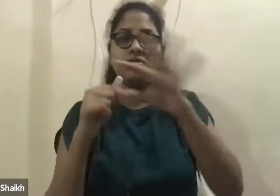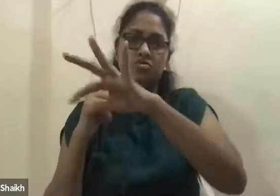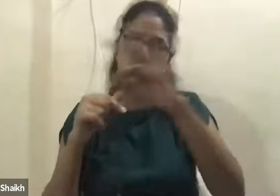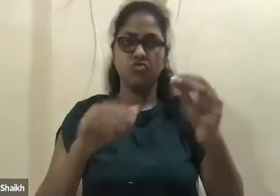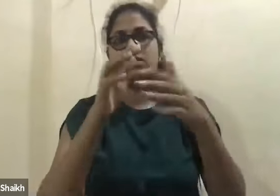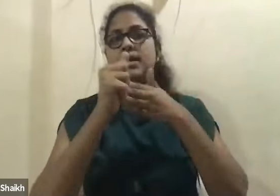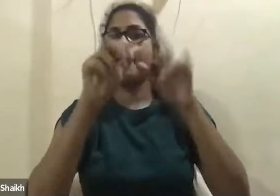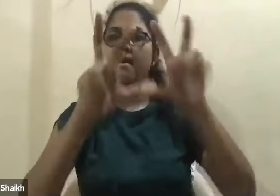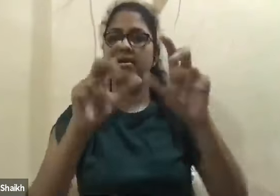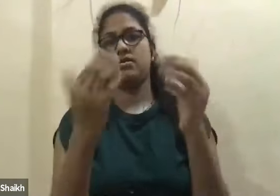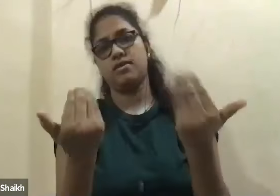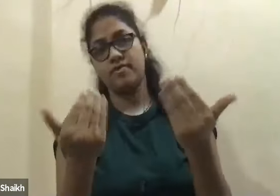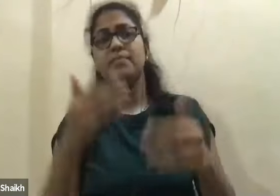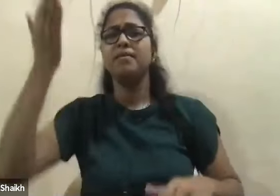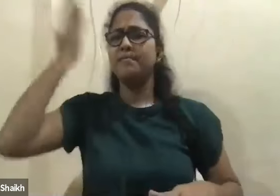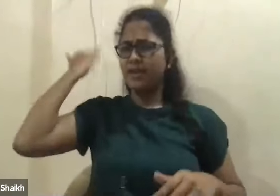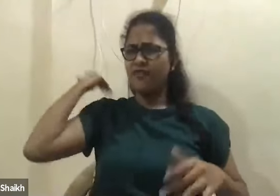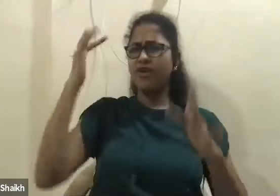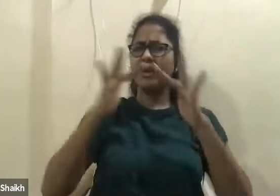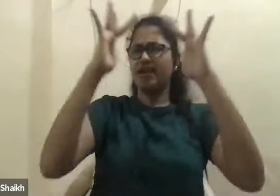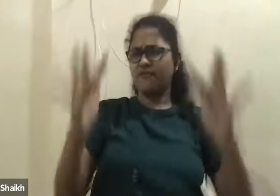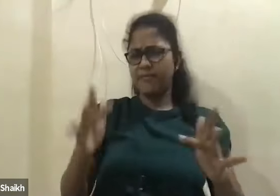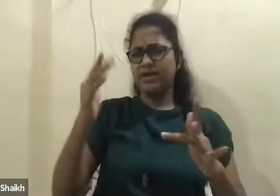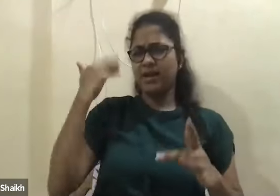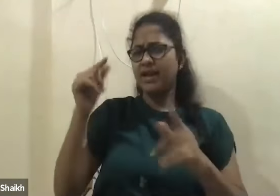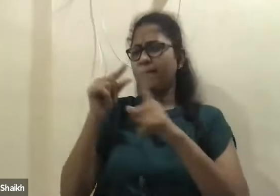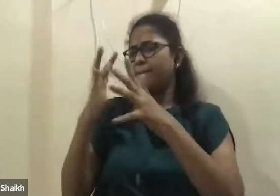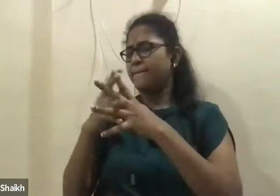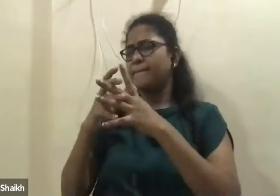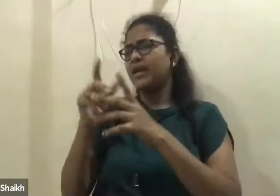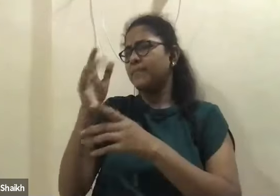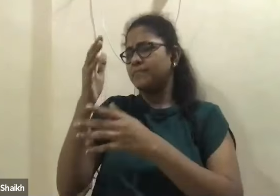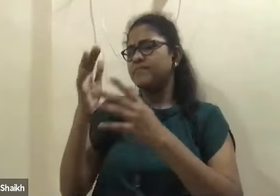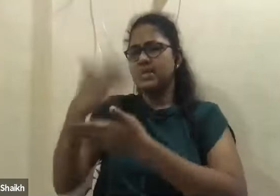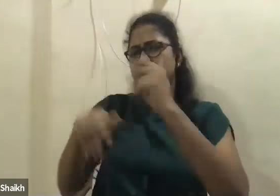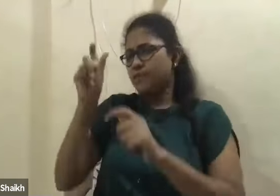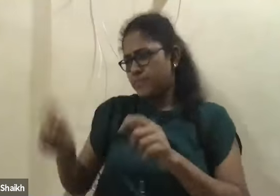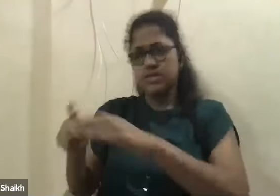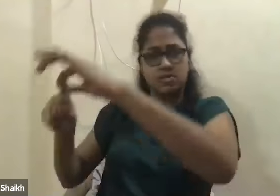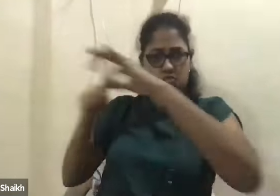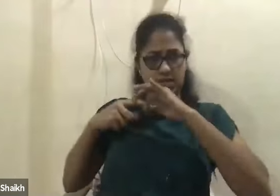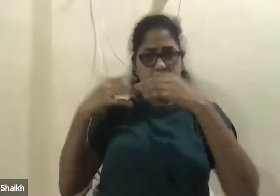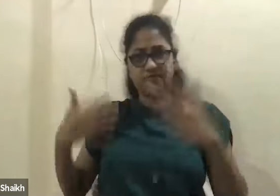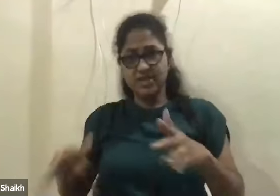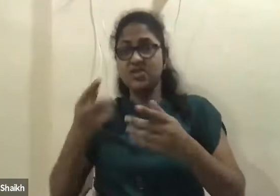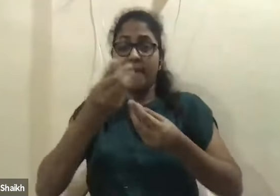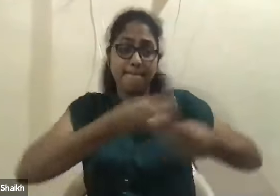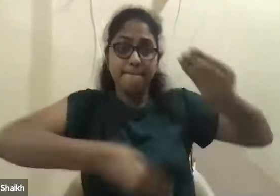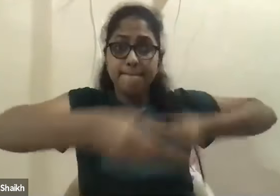of the webinars, we had a question from a PWD. Where the finances are being managed from abroad,